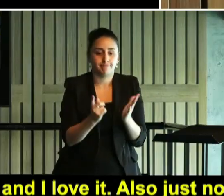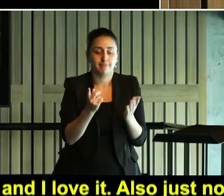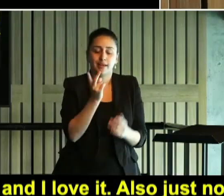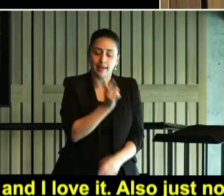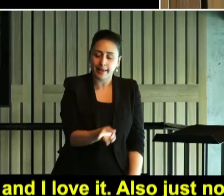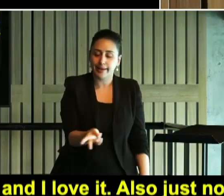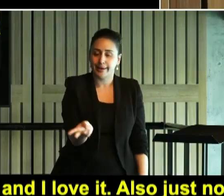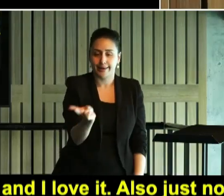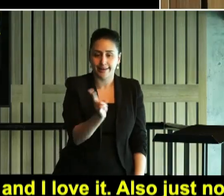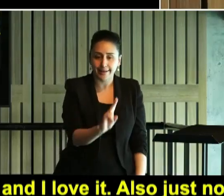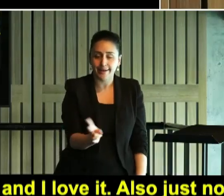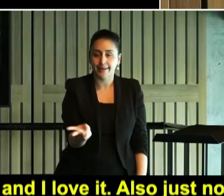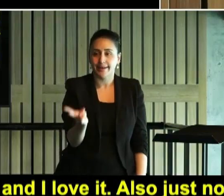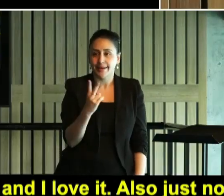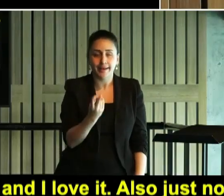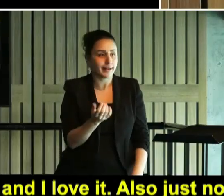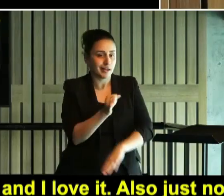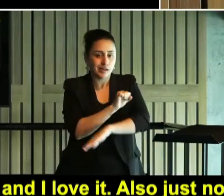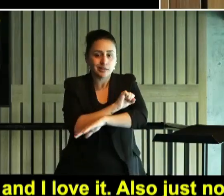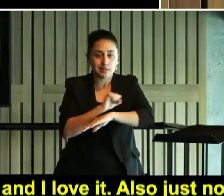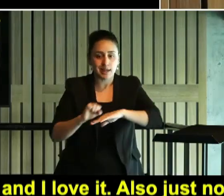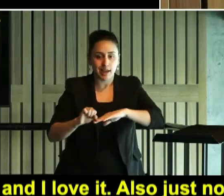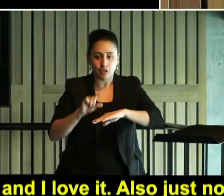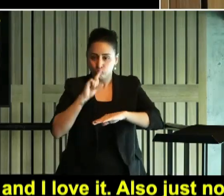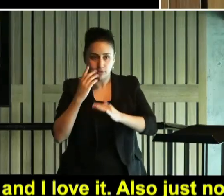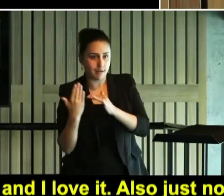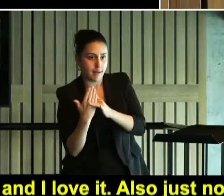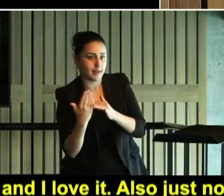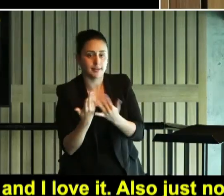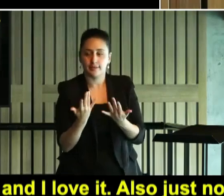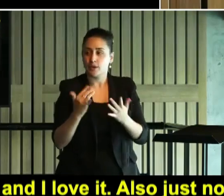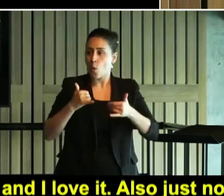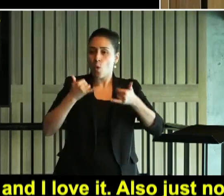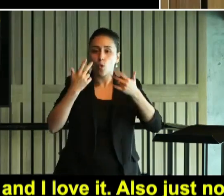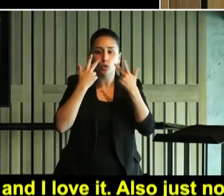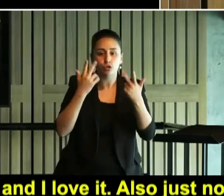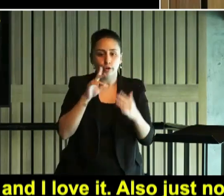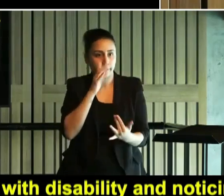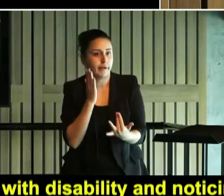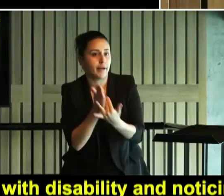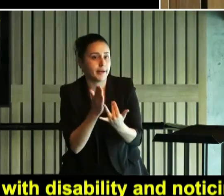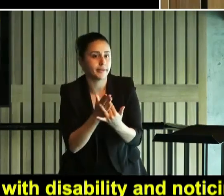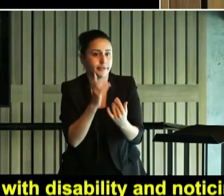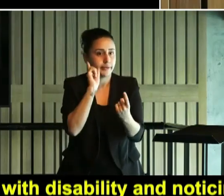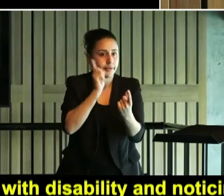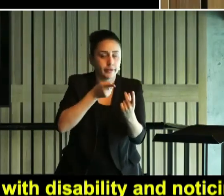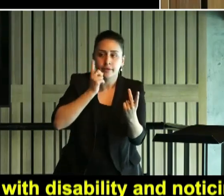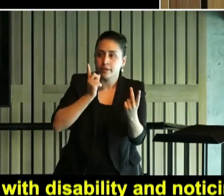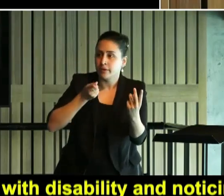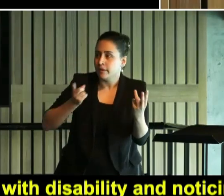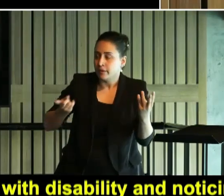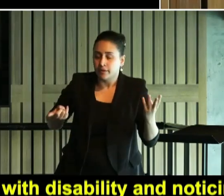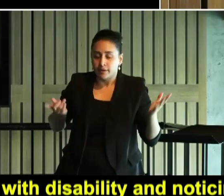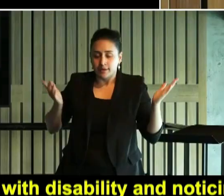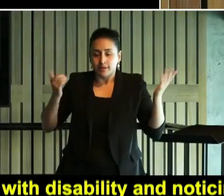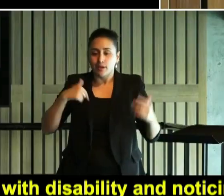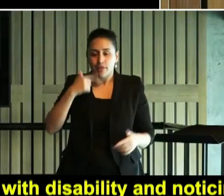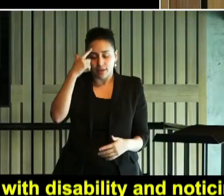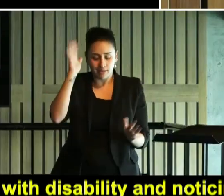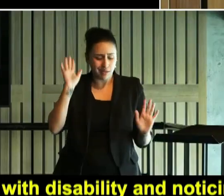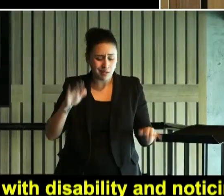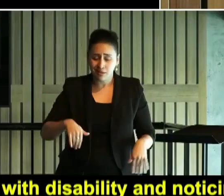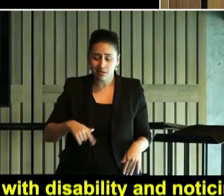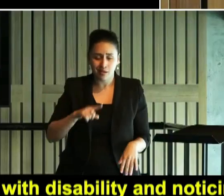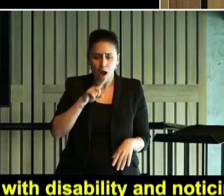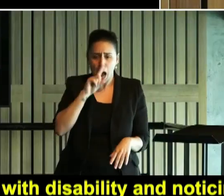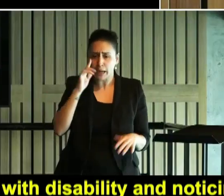how inaccessible stages and award shows on TV were, and kind of going, I'm not going to be able to get